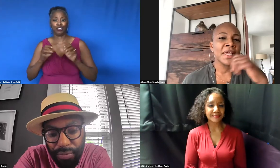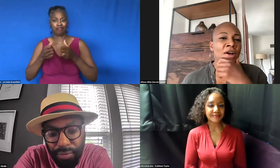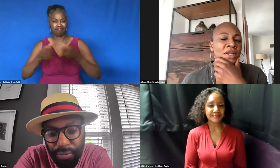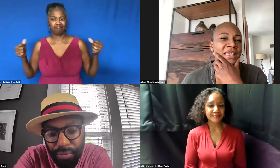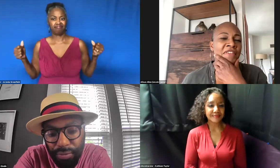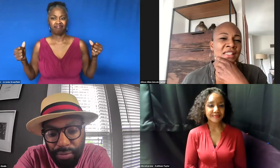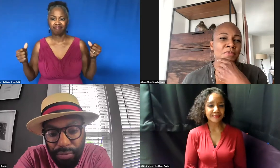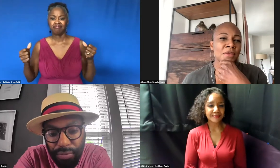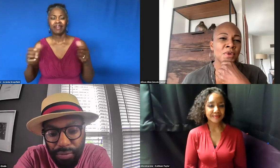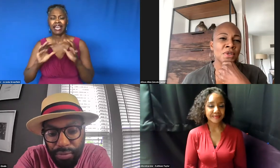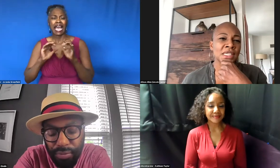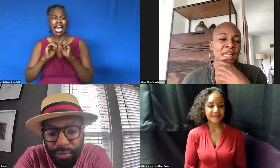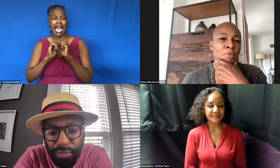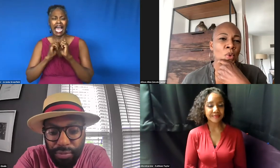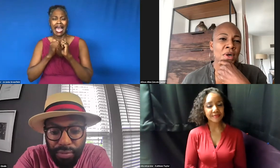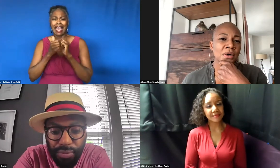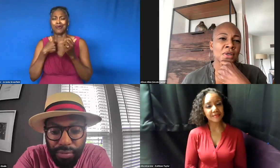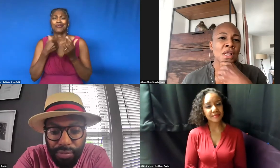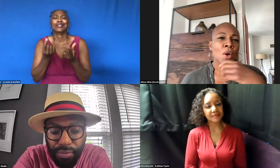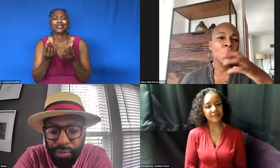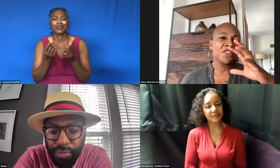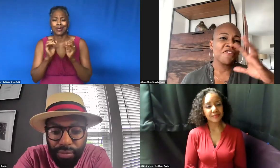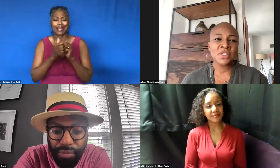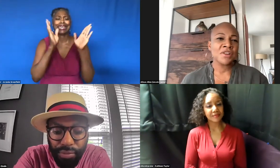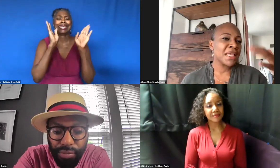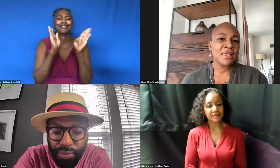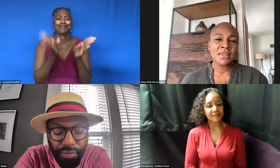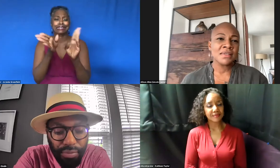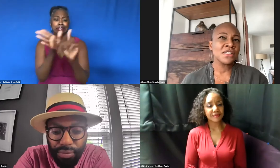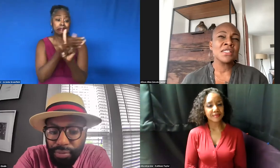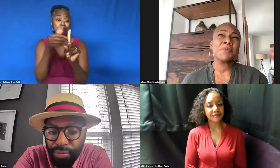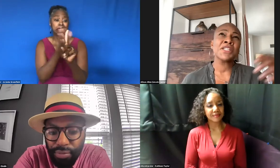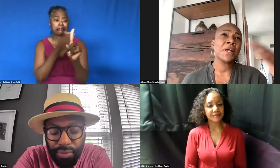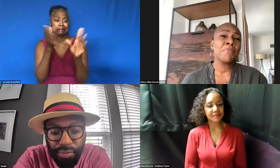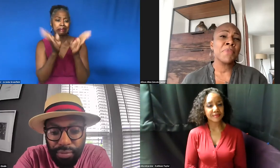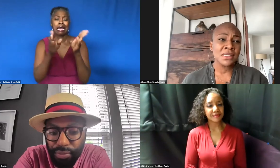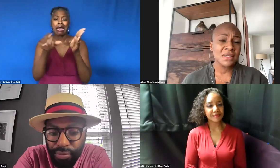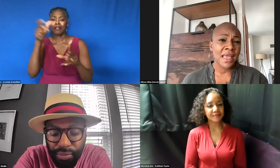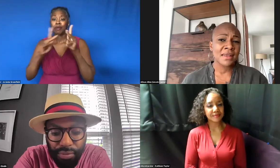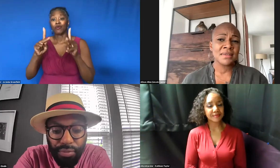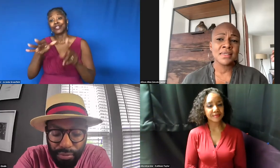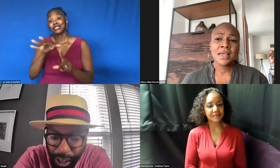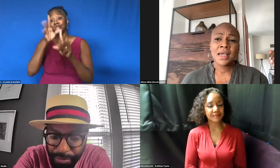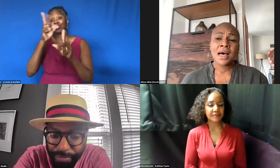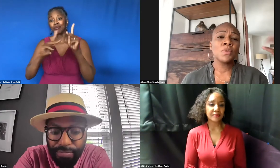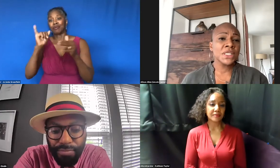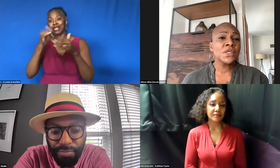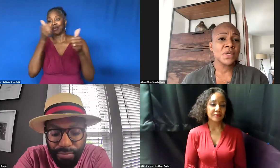do? Like, how could they convince people to get on board, or the folks that are making key decisions, especially around budgets